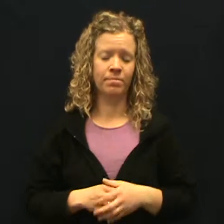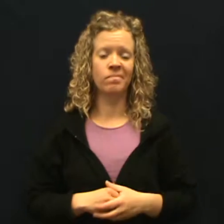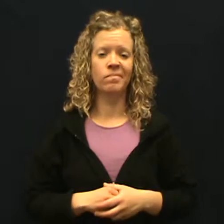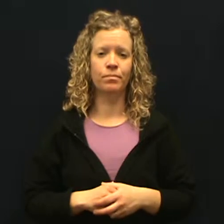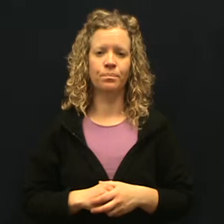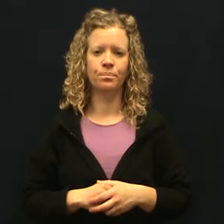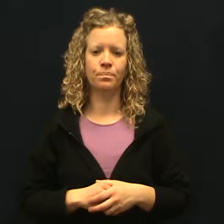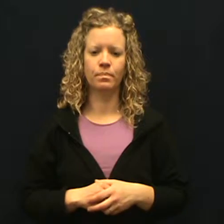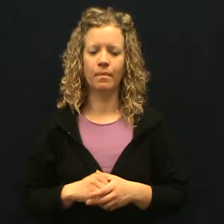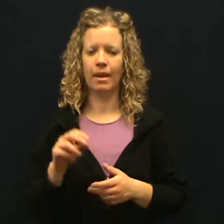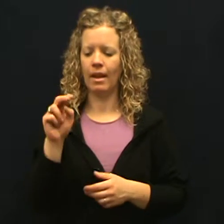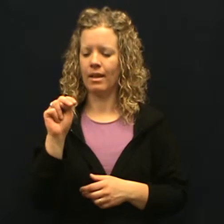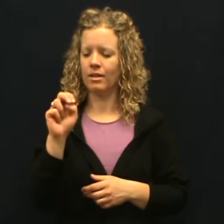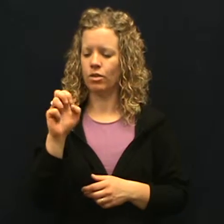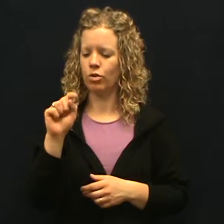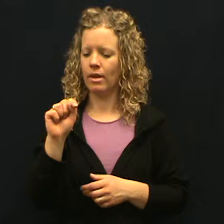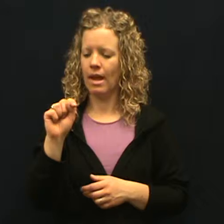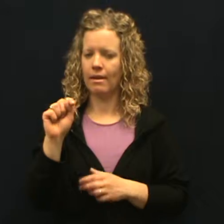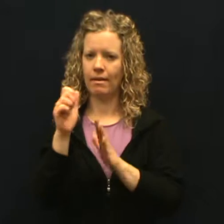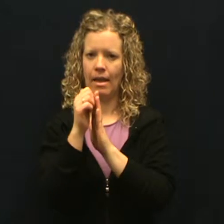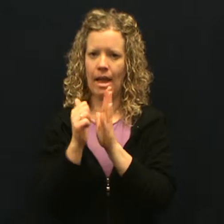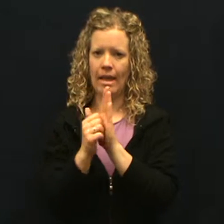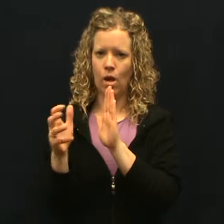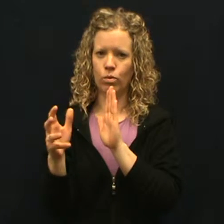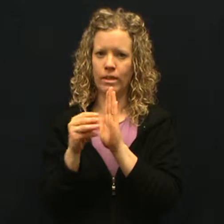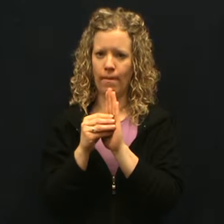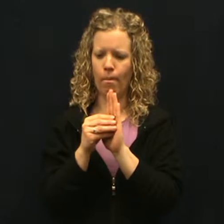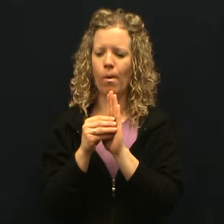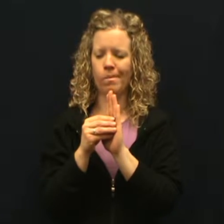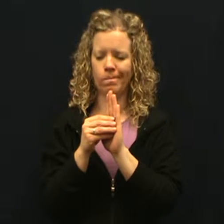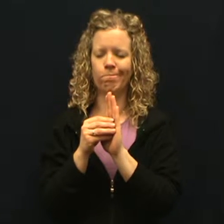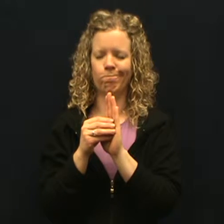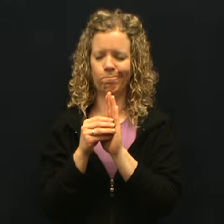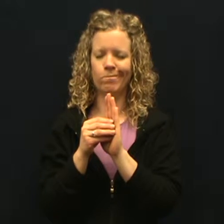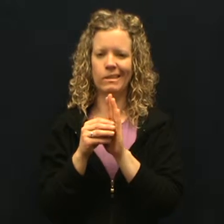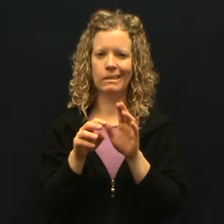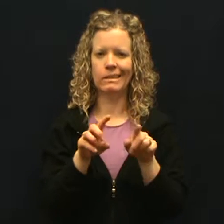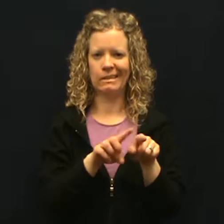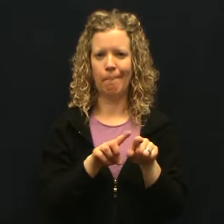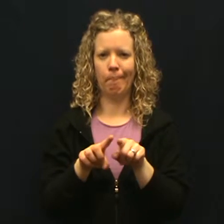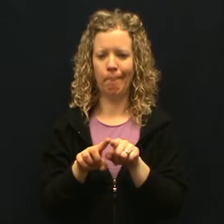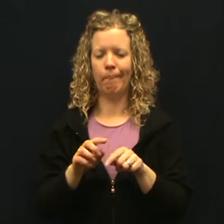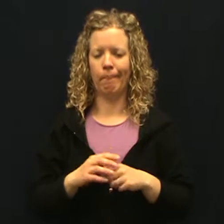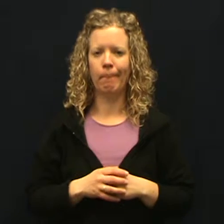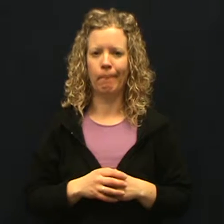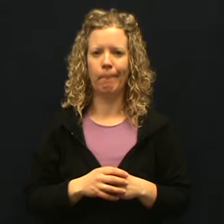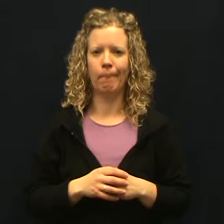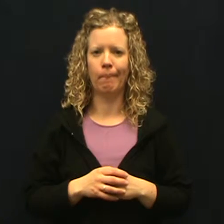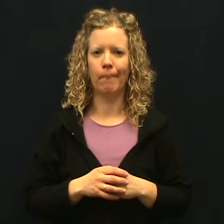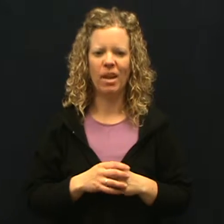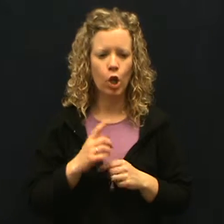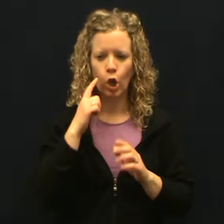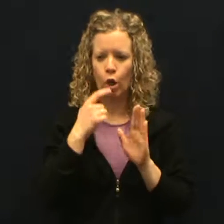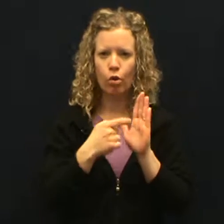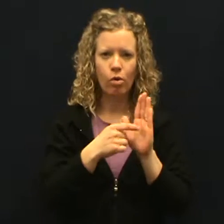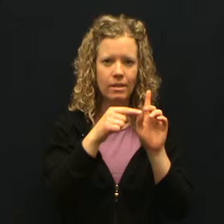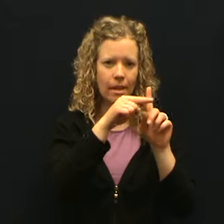our net accounts receivable will be the same, and so all of the pluses and minuses end up on